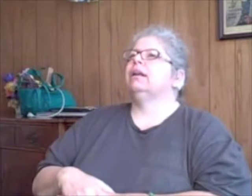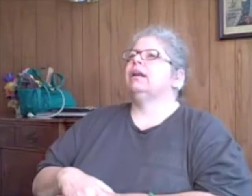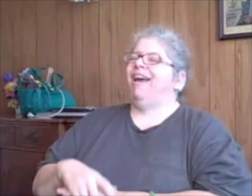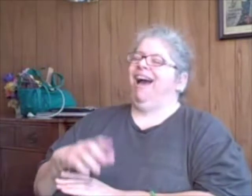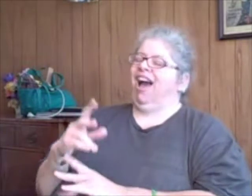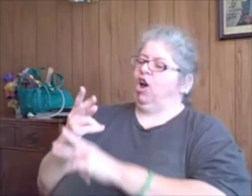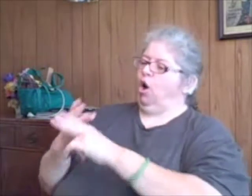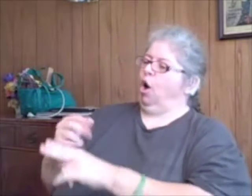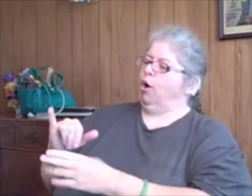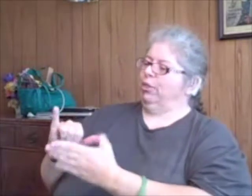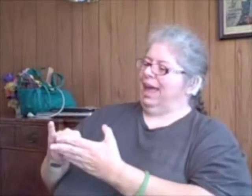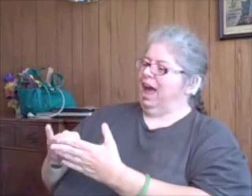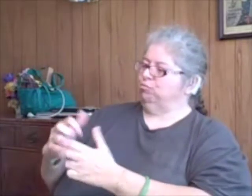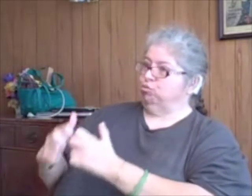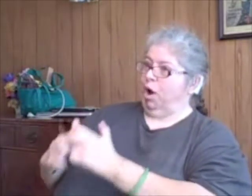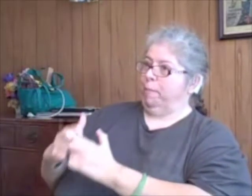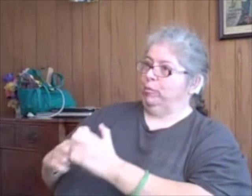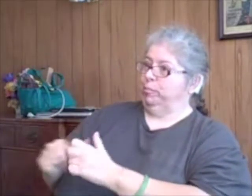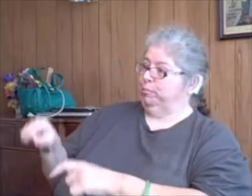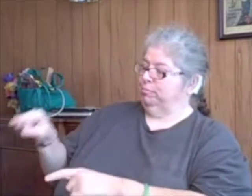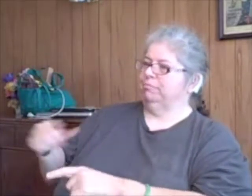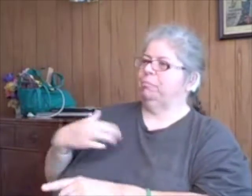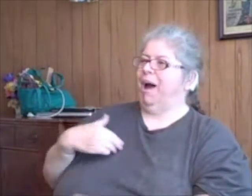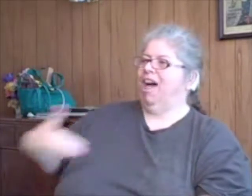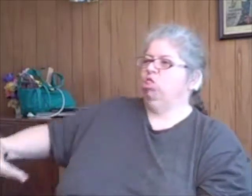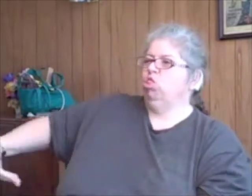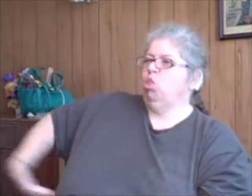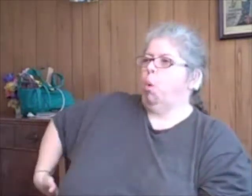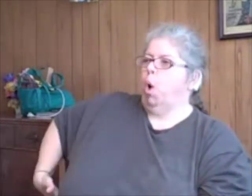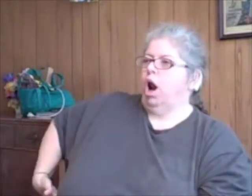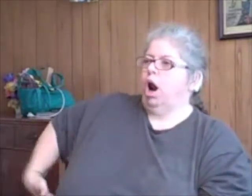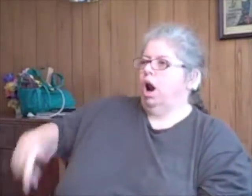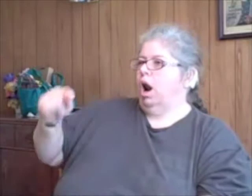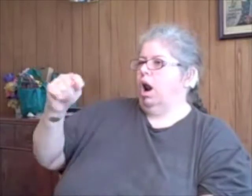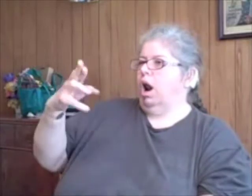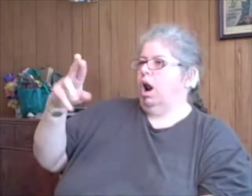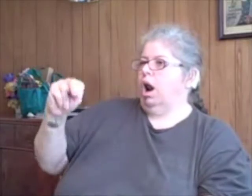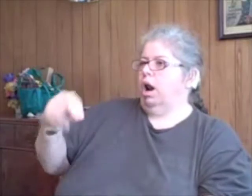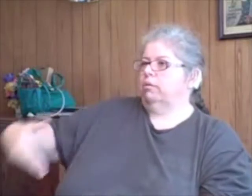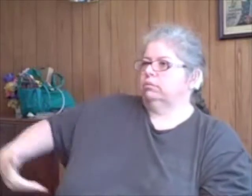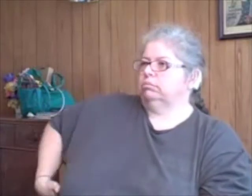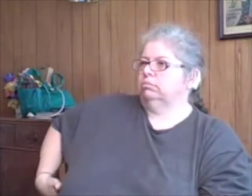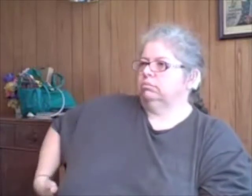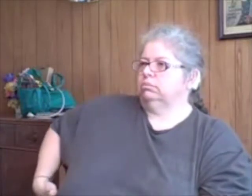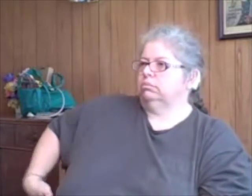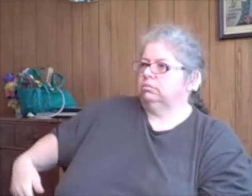Secondly, I call the problem that I have my thorn in my side.